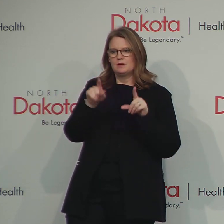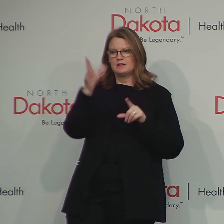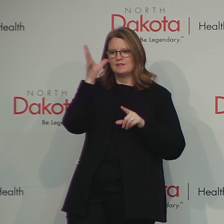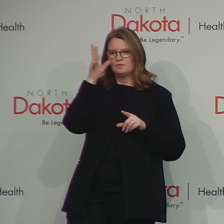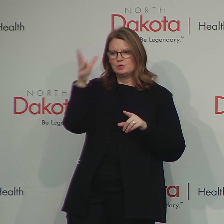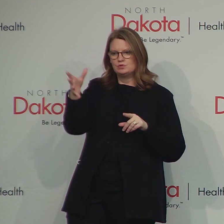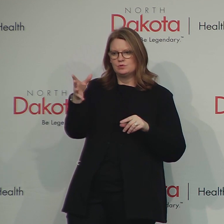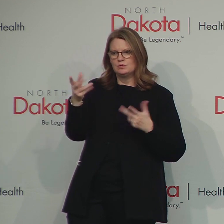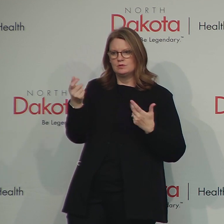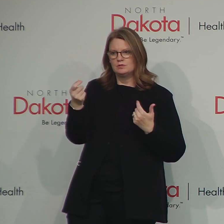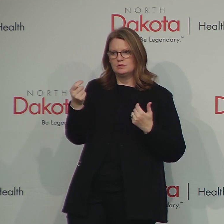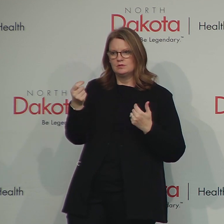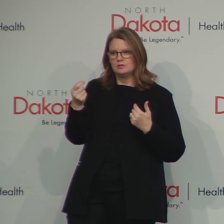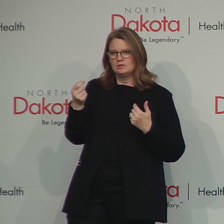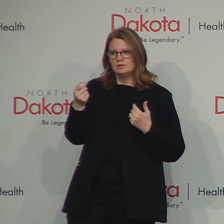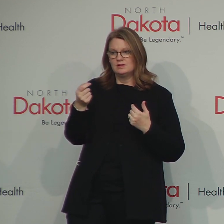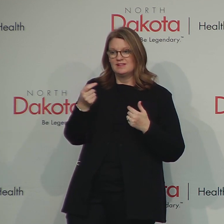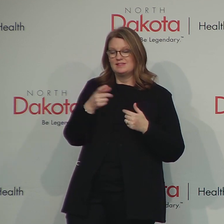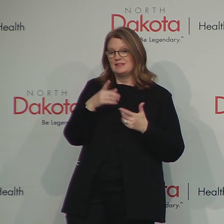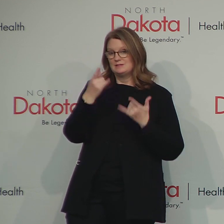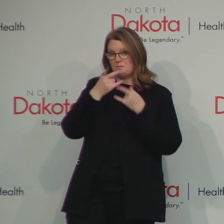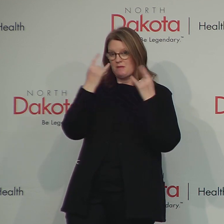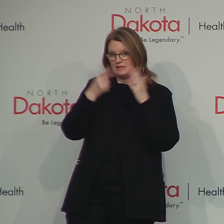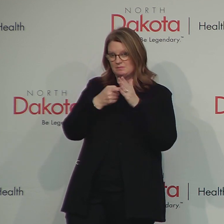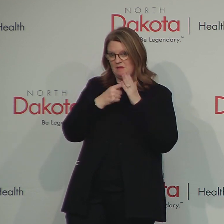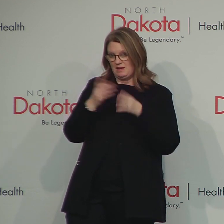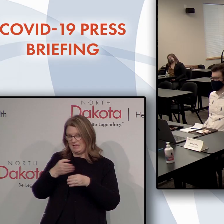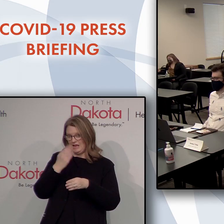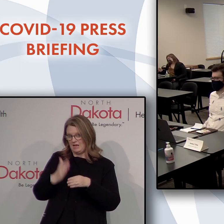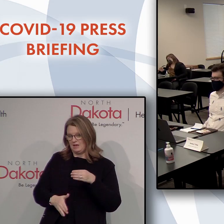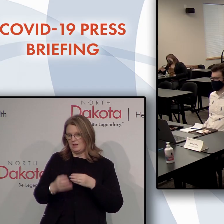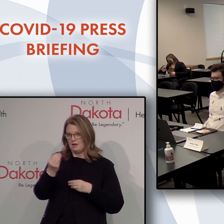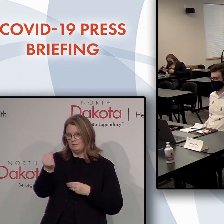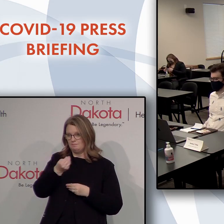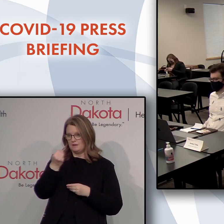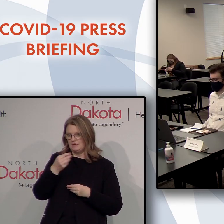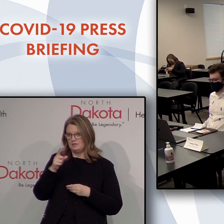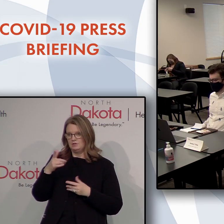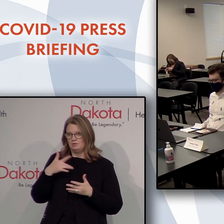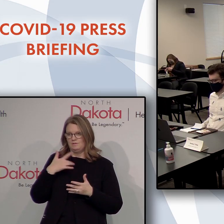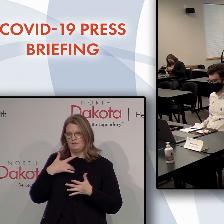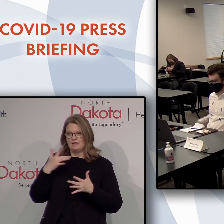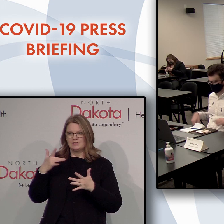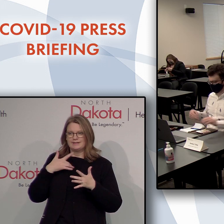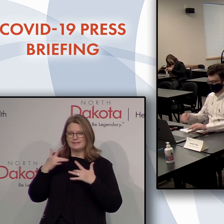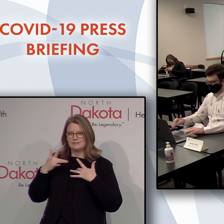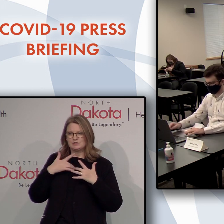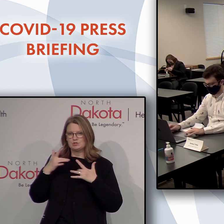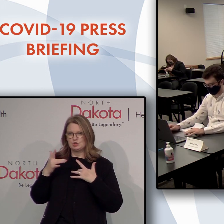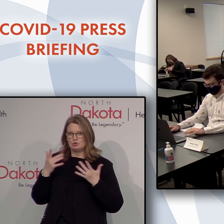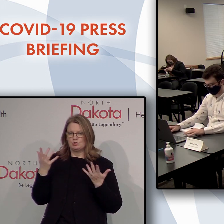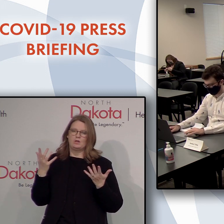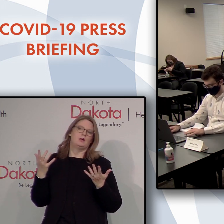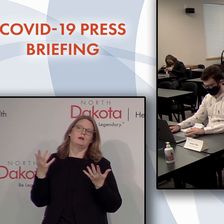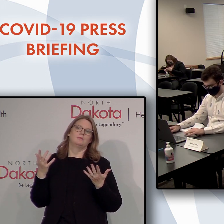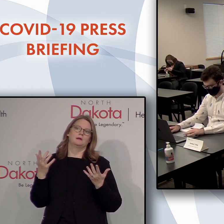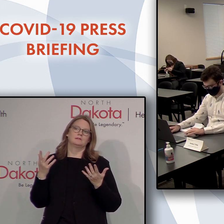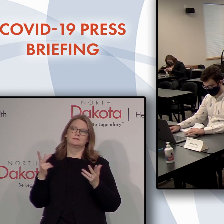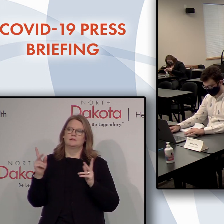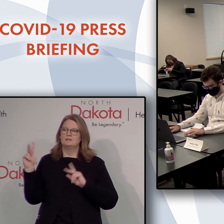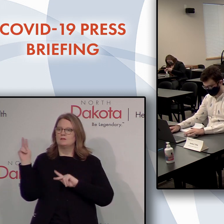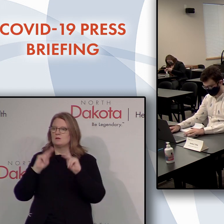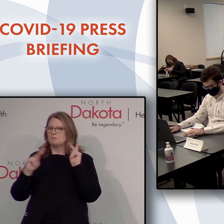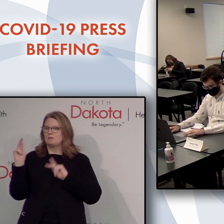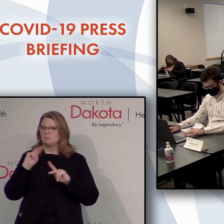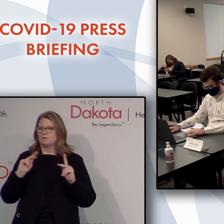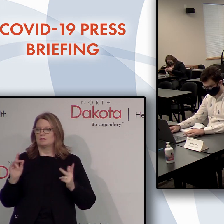As we see this expire on Monday, are you concerned at all about people maybe taking this as kind of just a